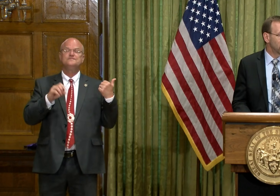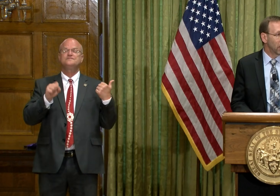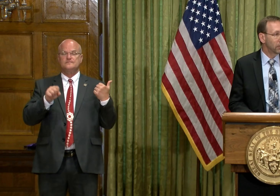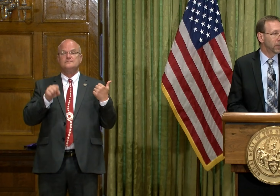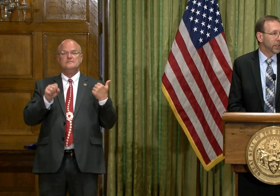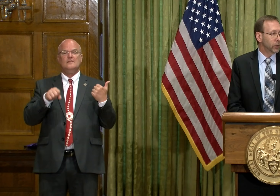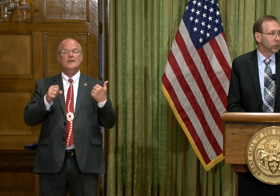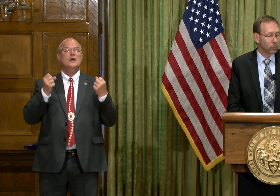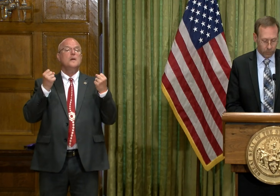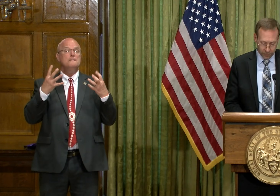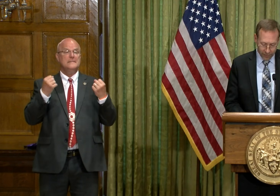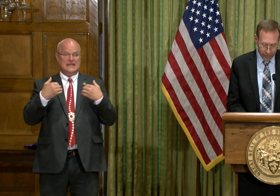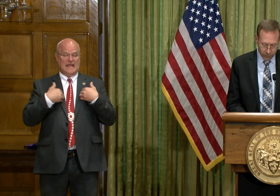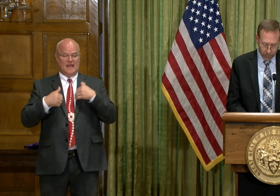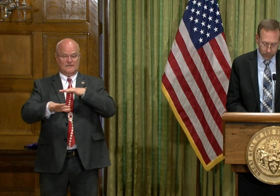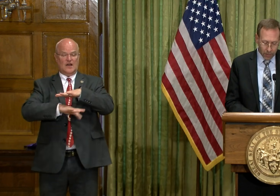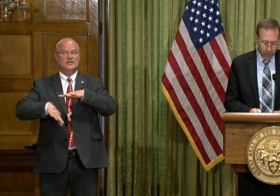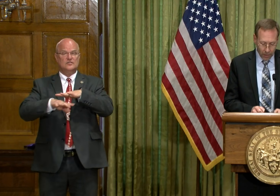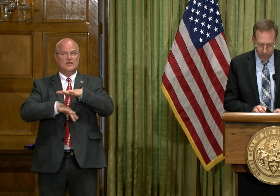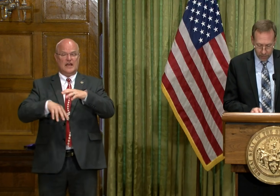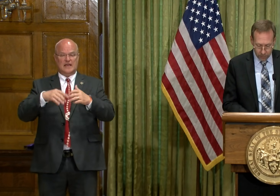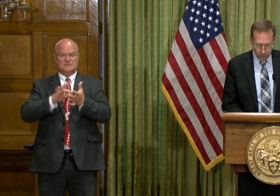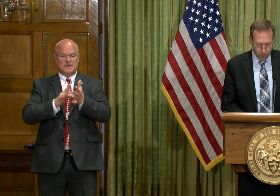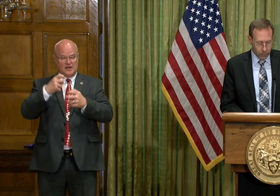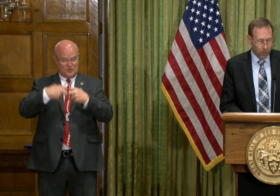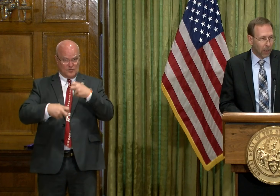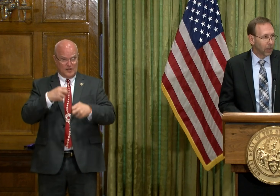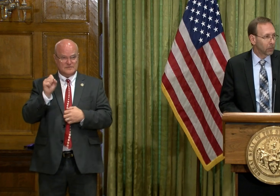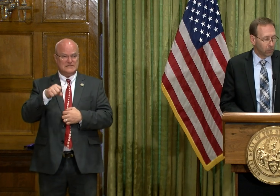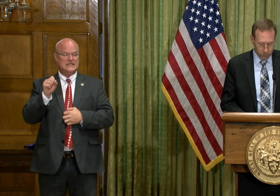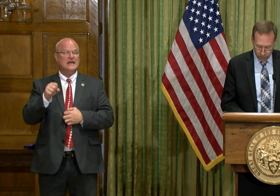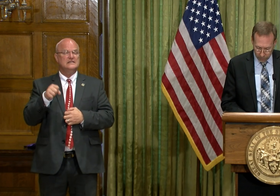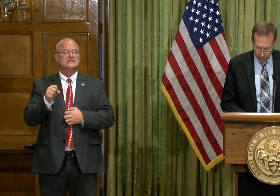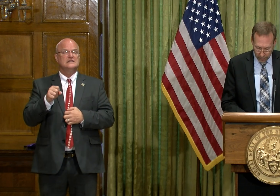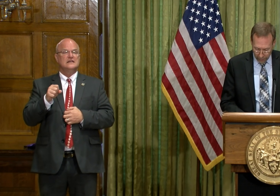Yes, many do. In fact, I